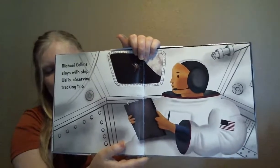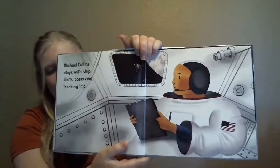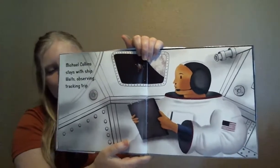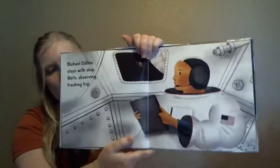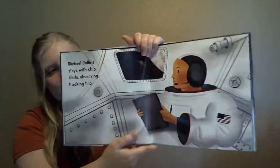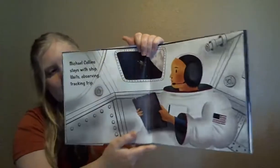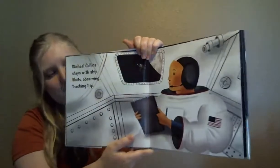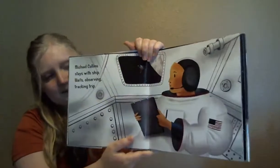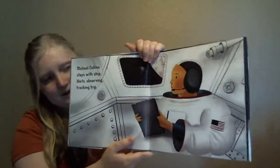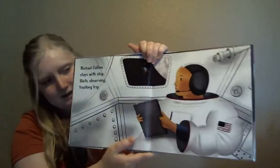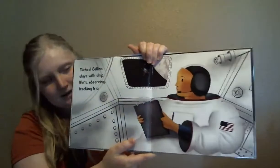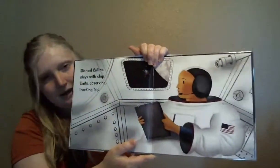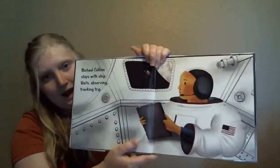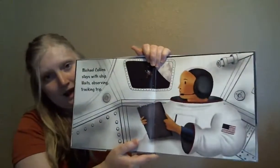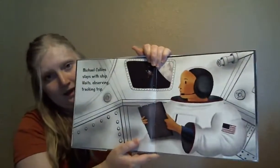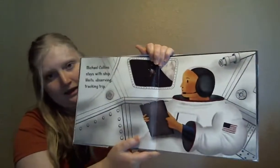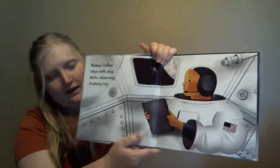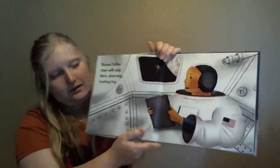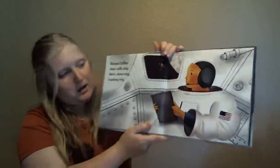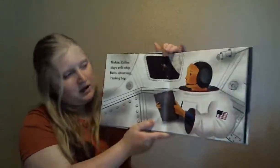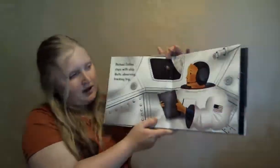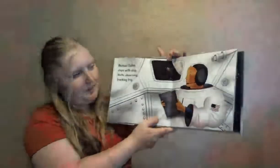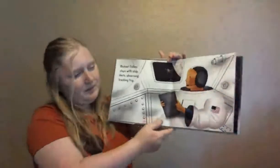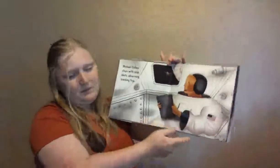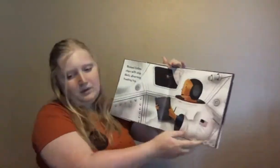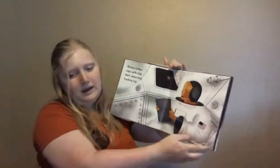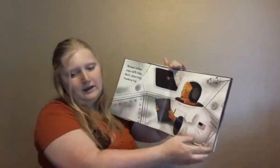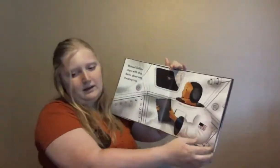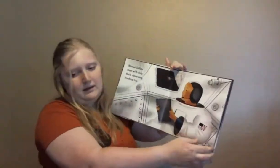So this guy's gonna stay in the spaceship and wait.